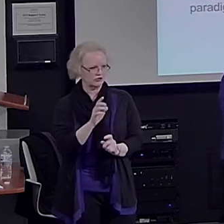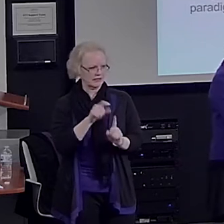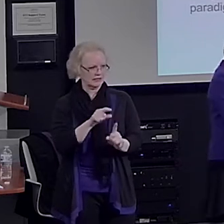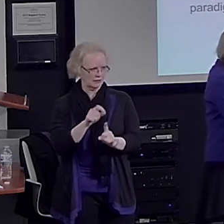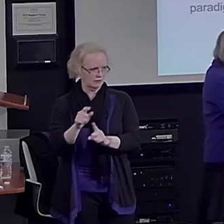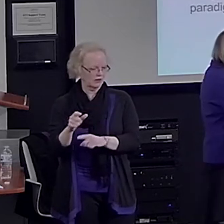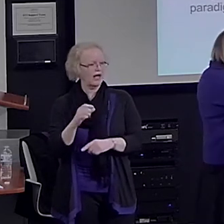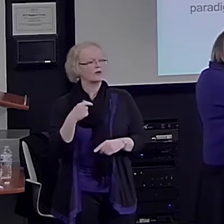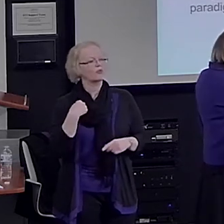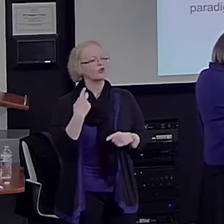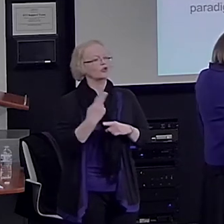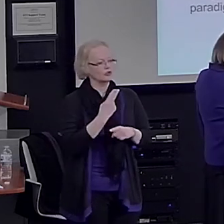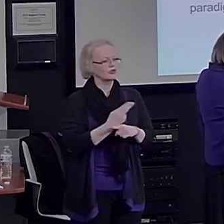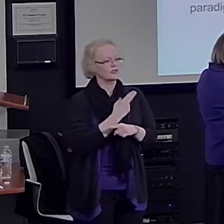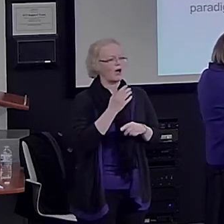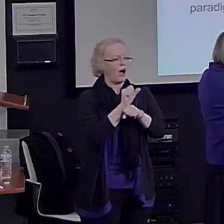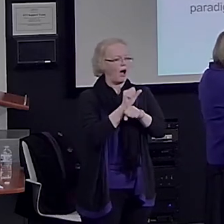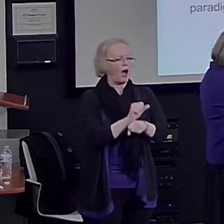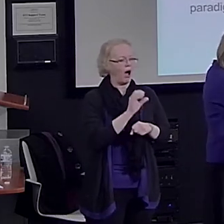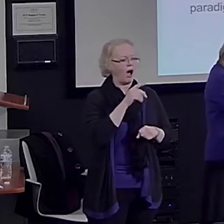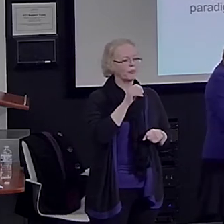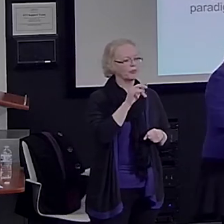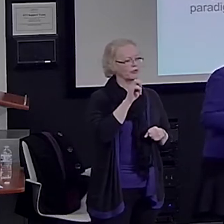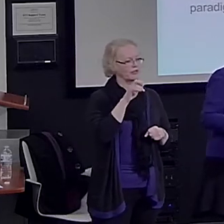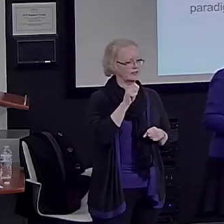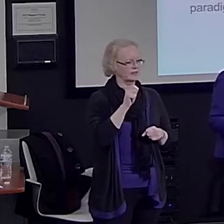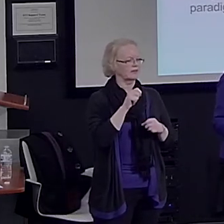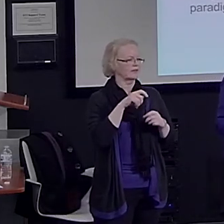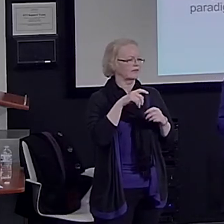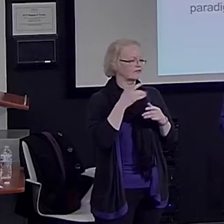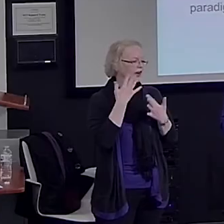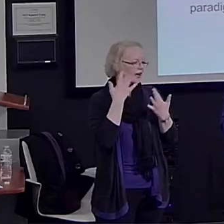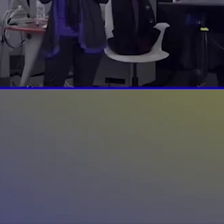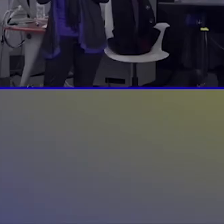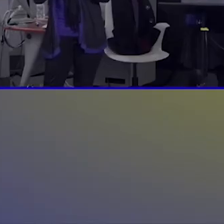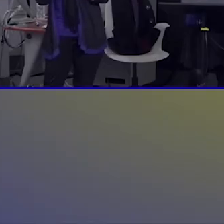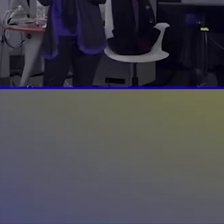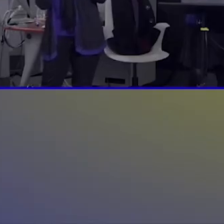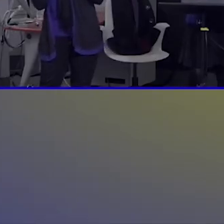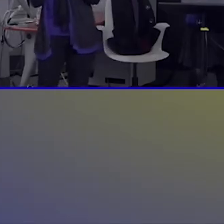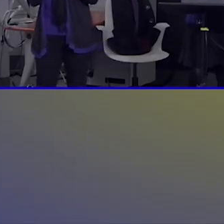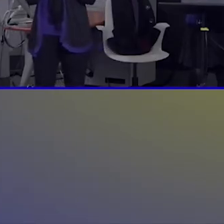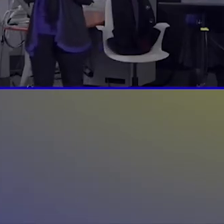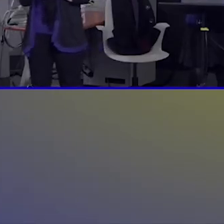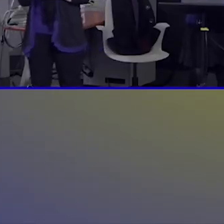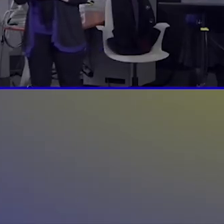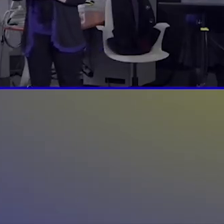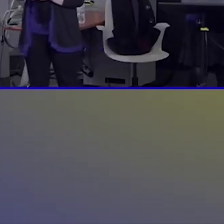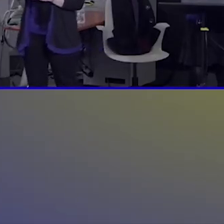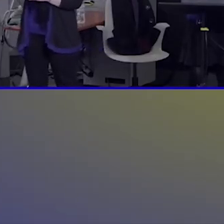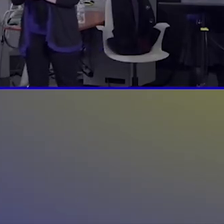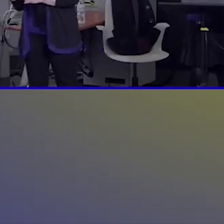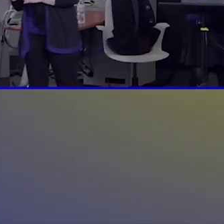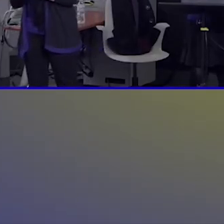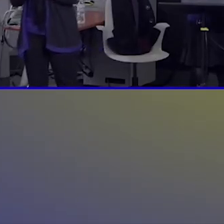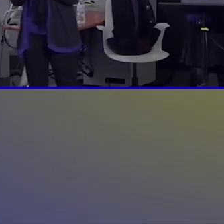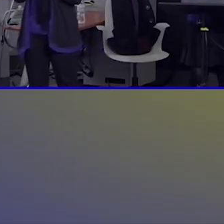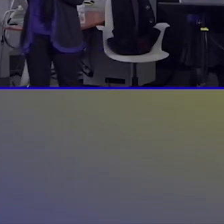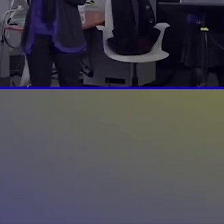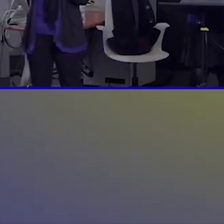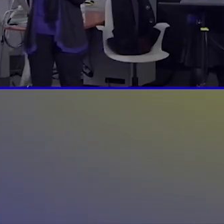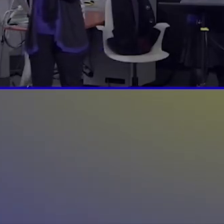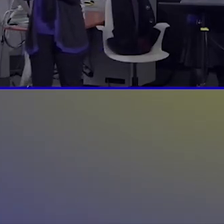operatively conditioned child friendly go no go we have an eye tracker active paradigm with eye tracking allowing the baby to